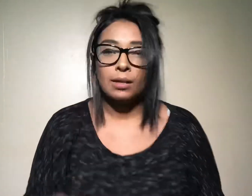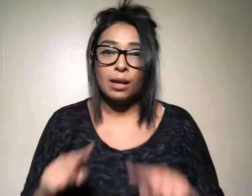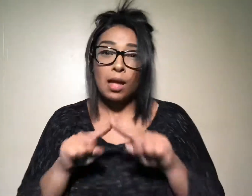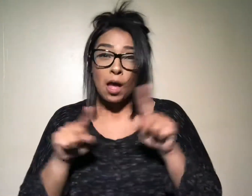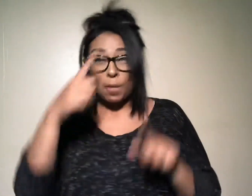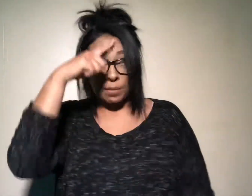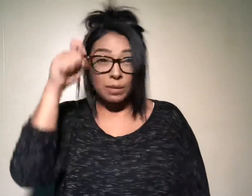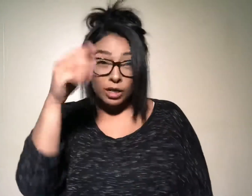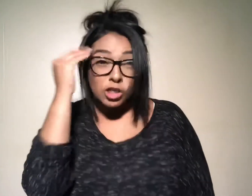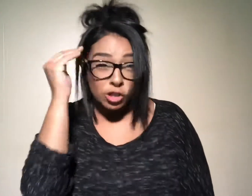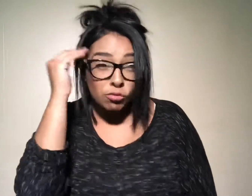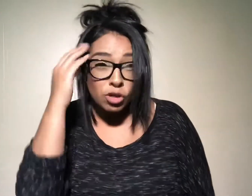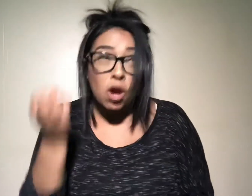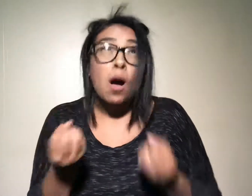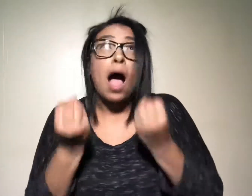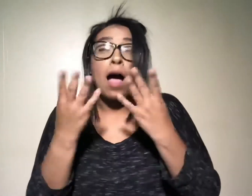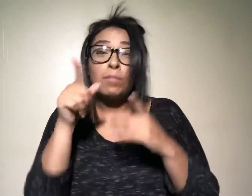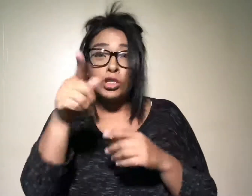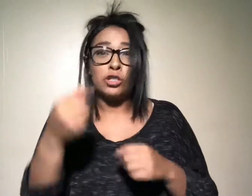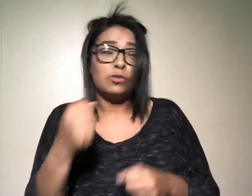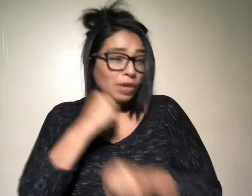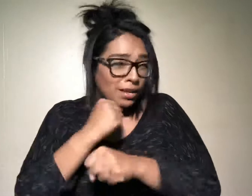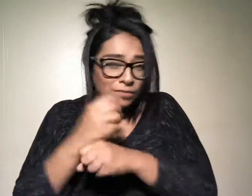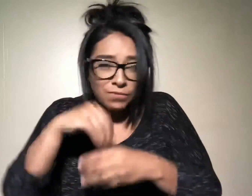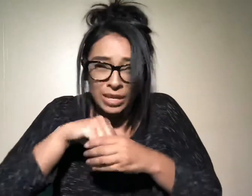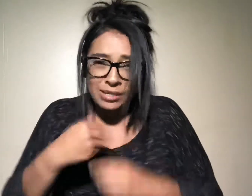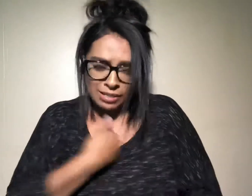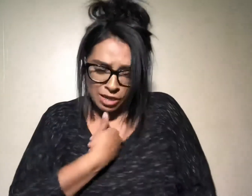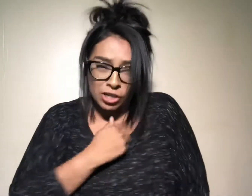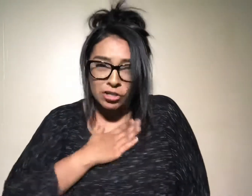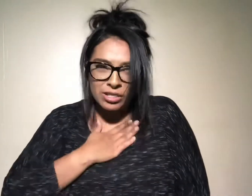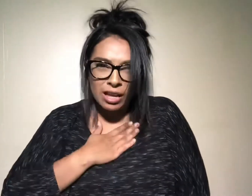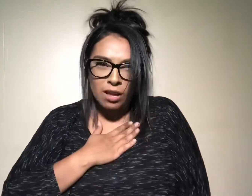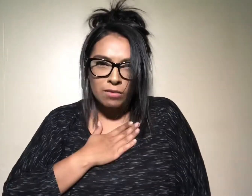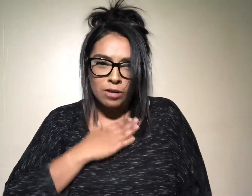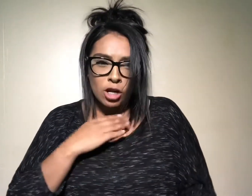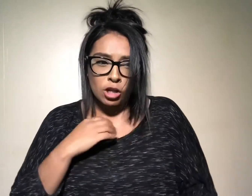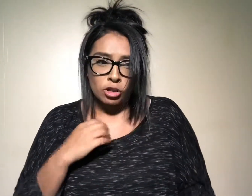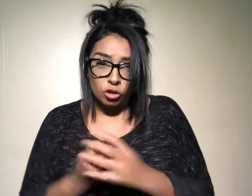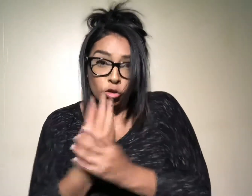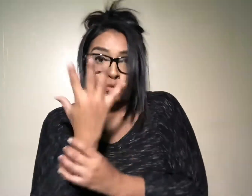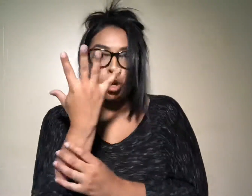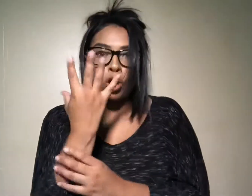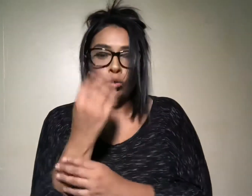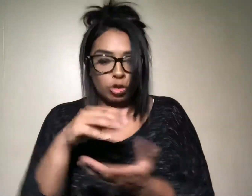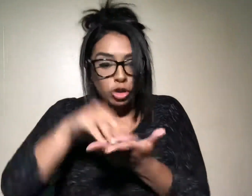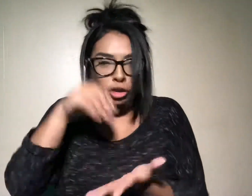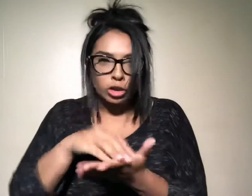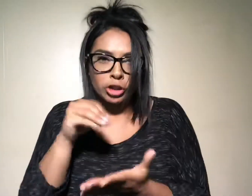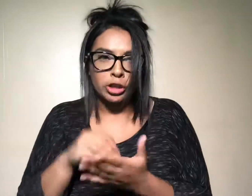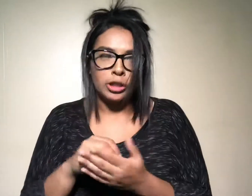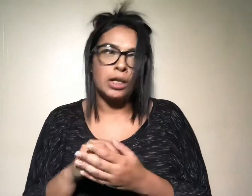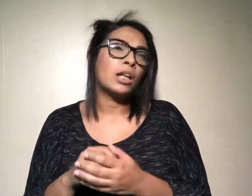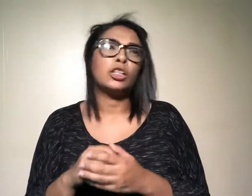It's not that. But because you know how much you've invested in yourself to grow and